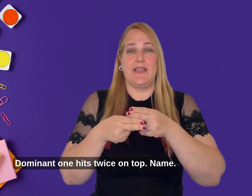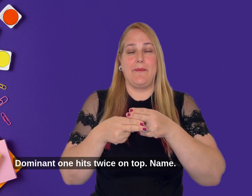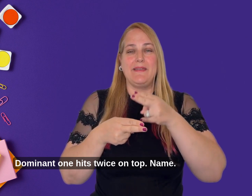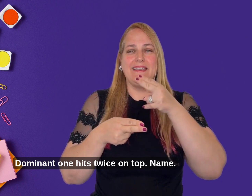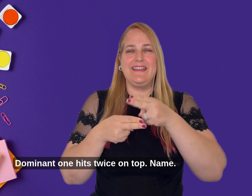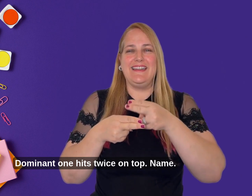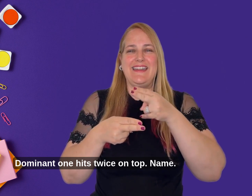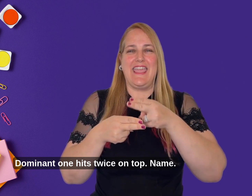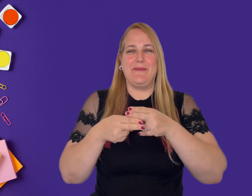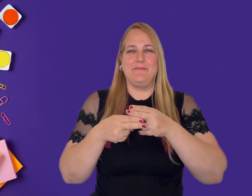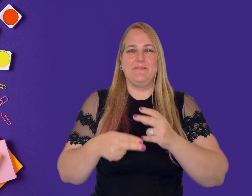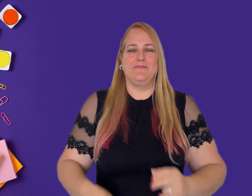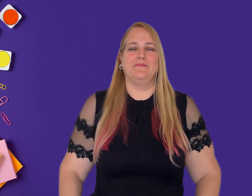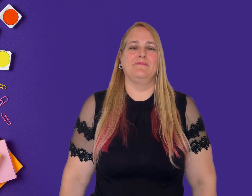top. Name.